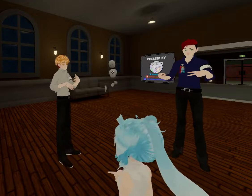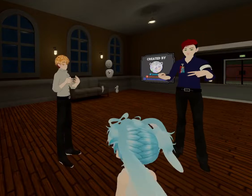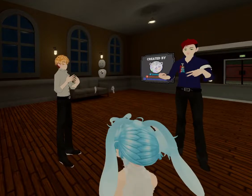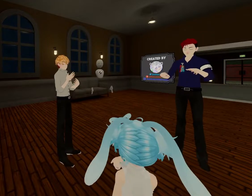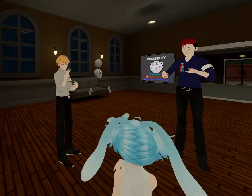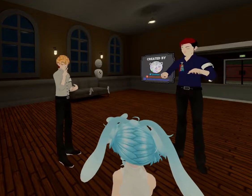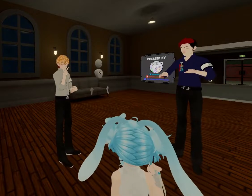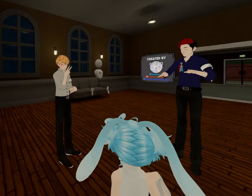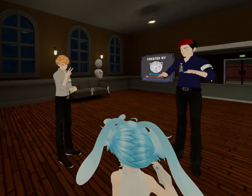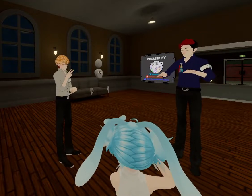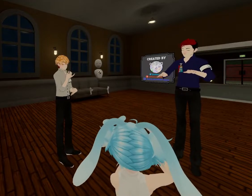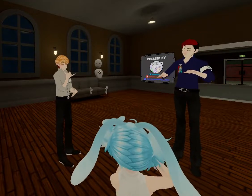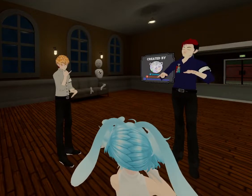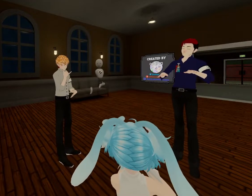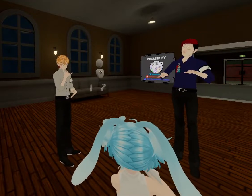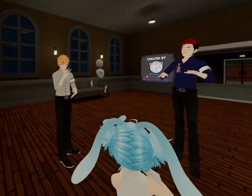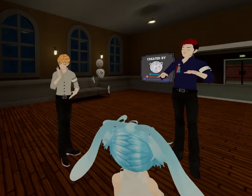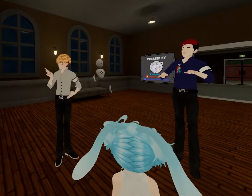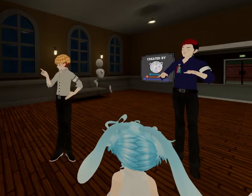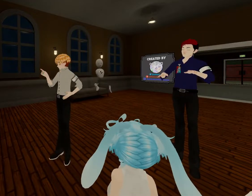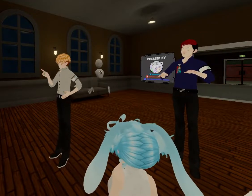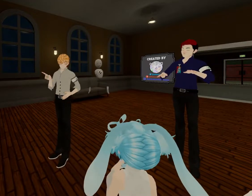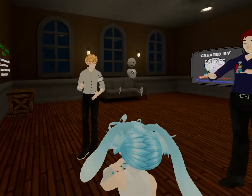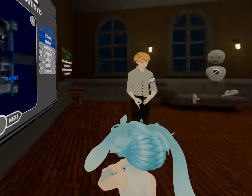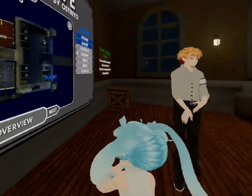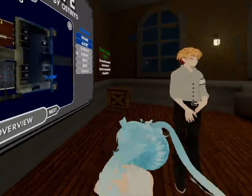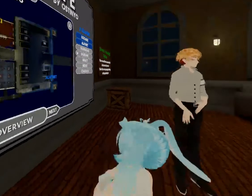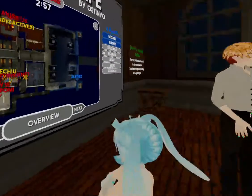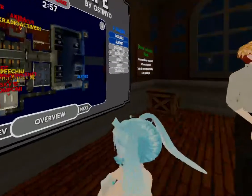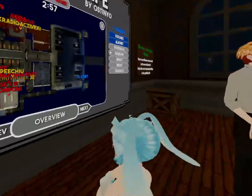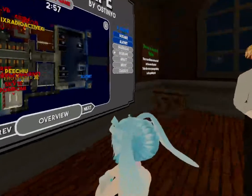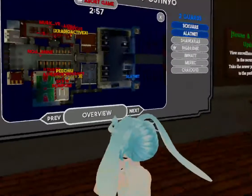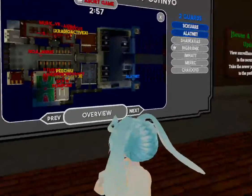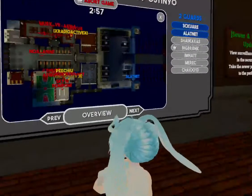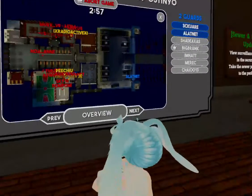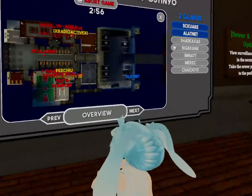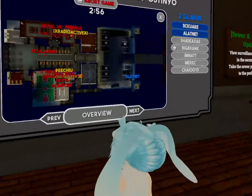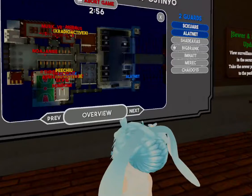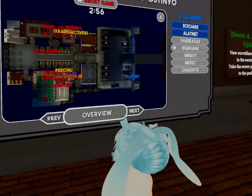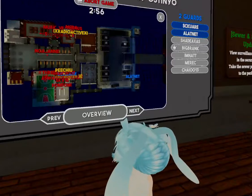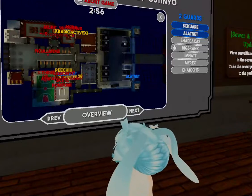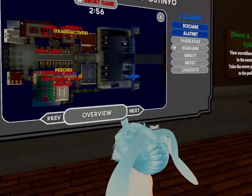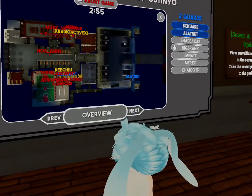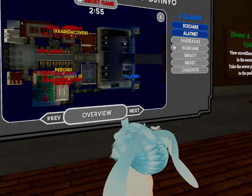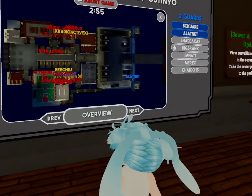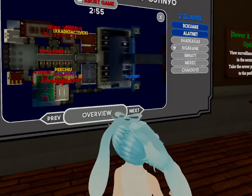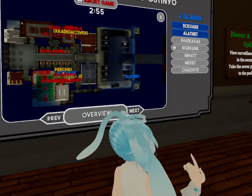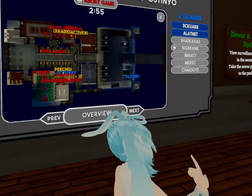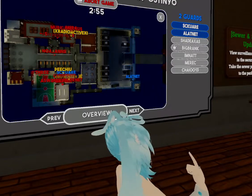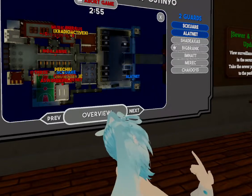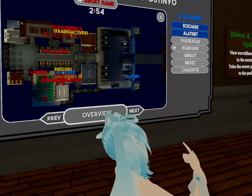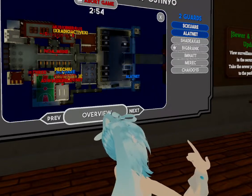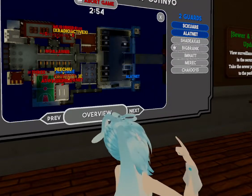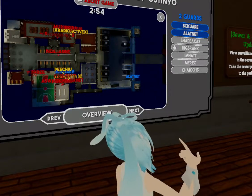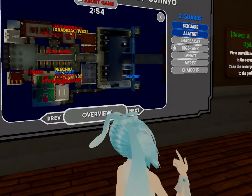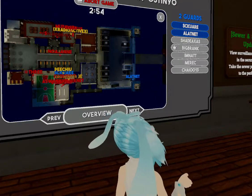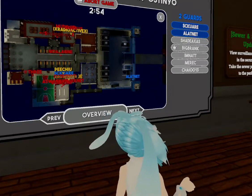Oh my god, my friend was guilty and I was slowly shooting them, and then a person with a gun came and killed me.